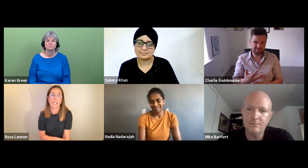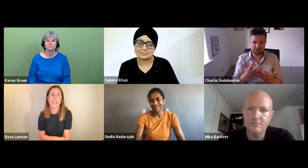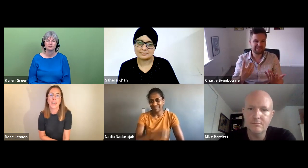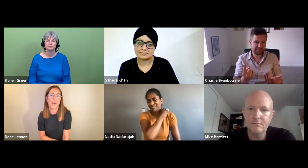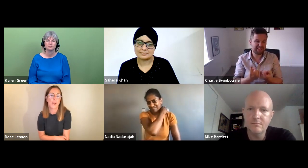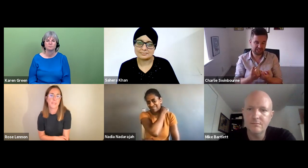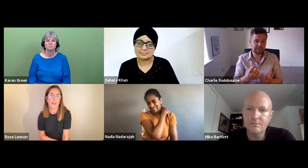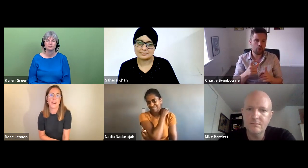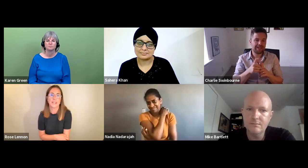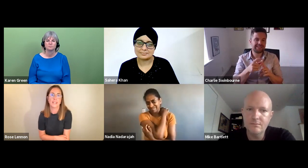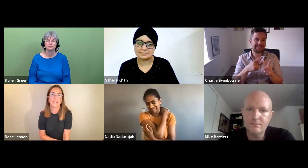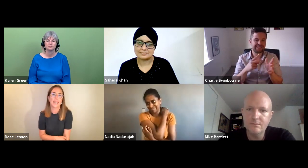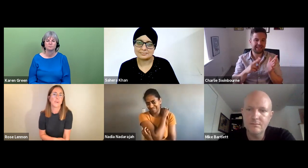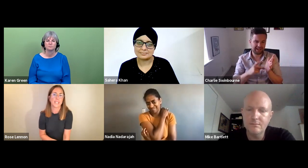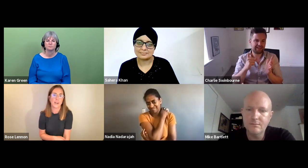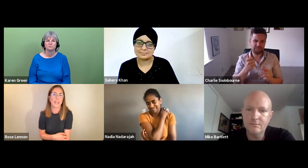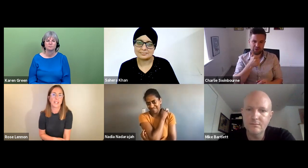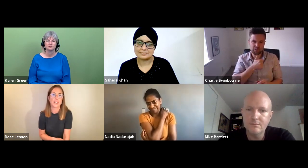at their website and seeing what's out there. So